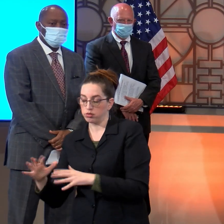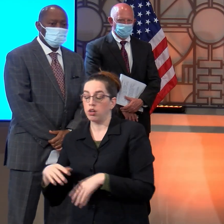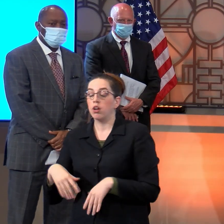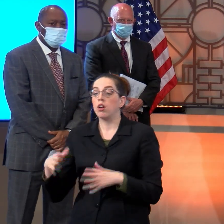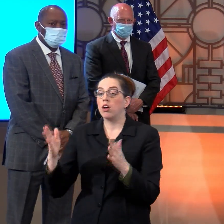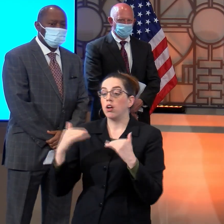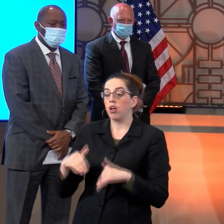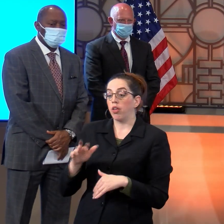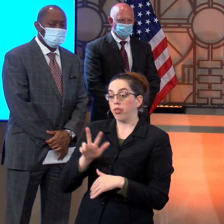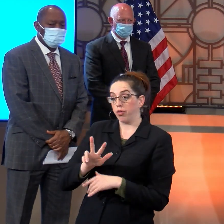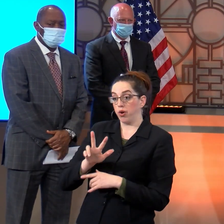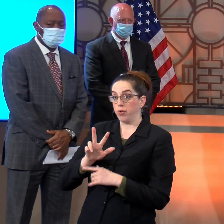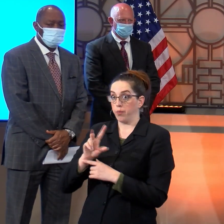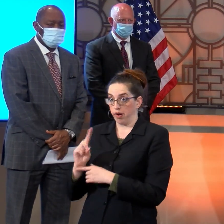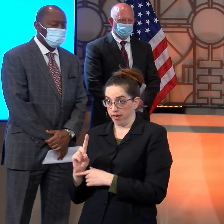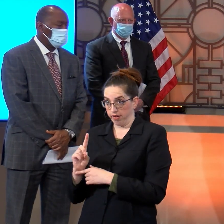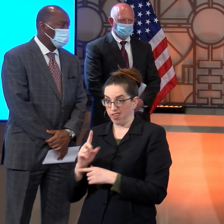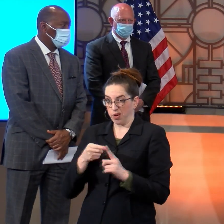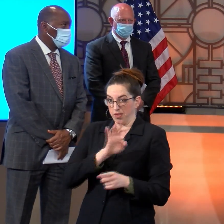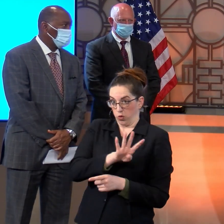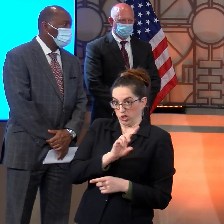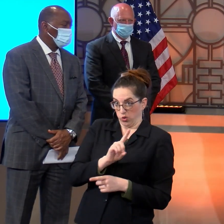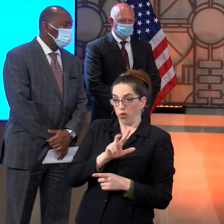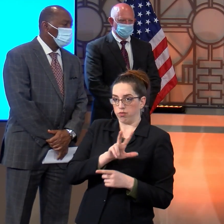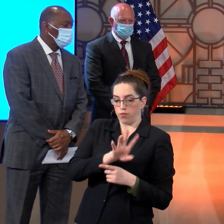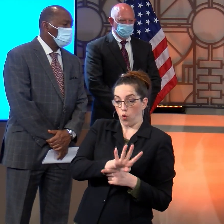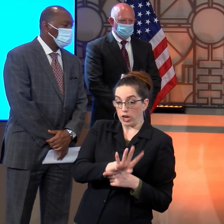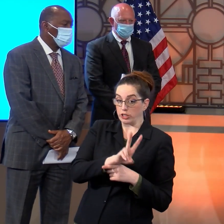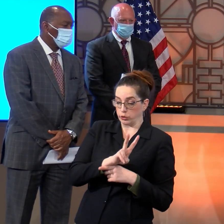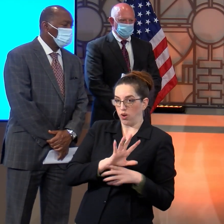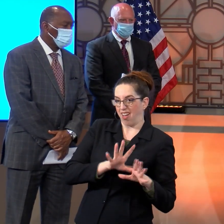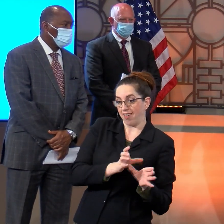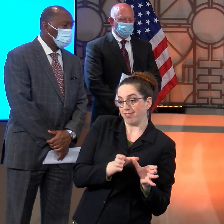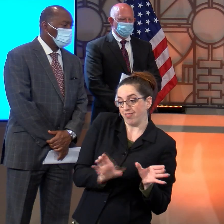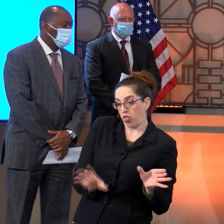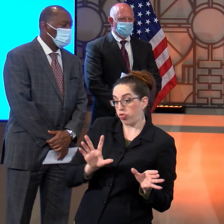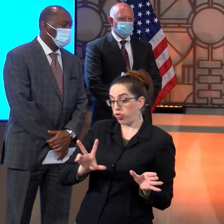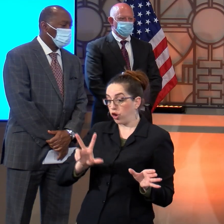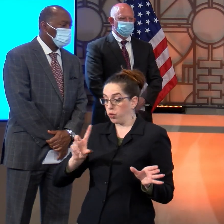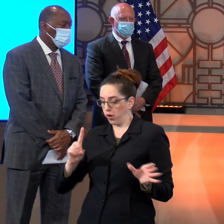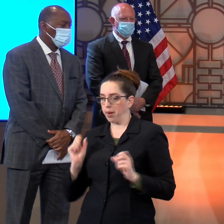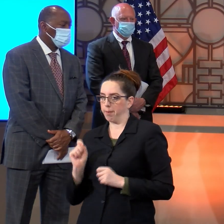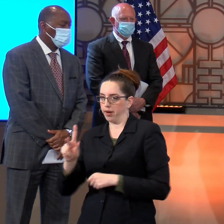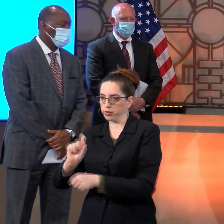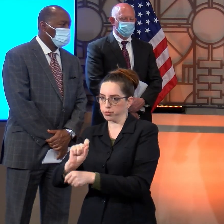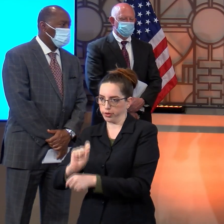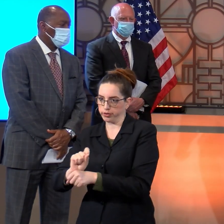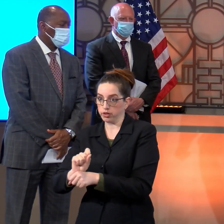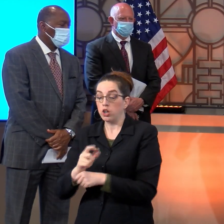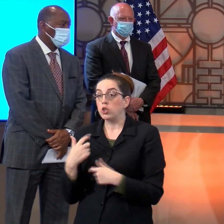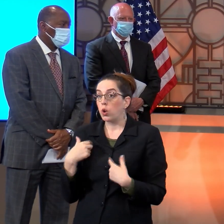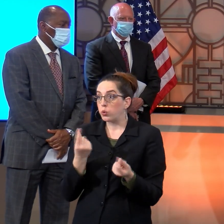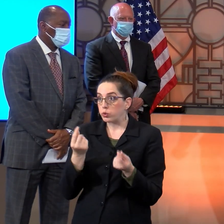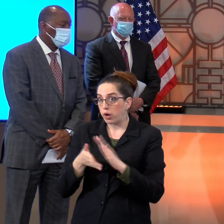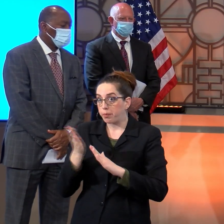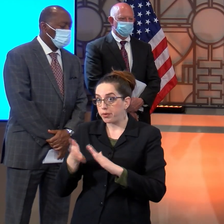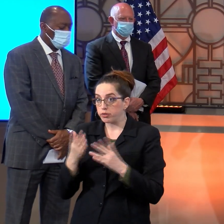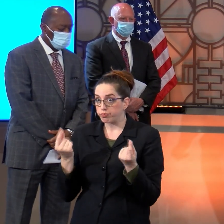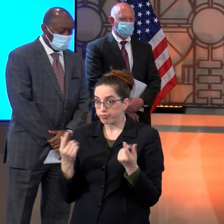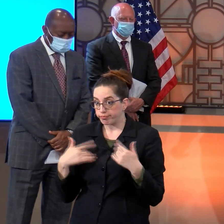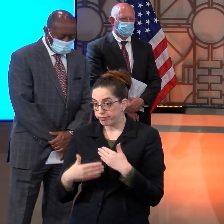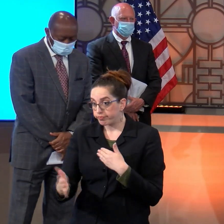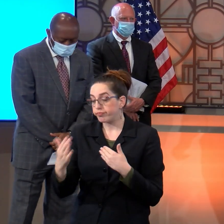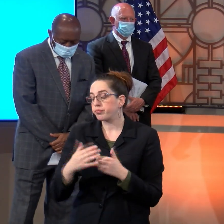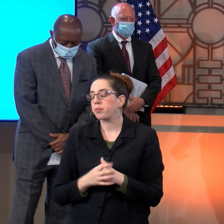31 of the folks that out of the 42 have returned to work, which is great news. In terms of our operational profile,